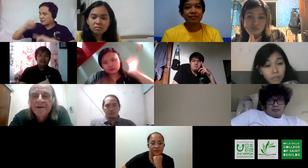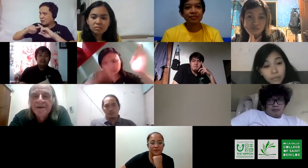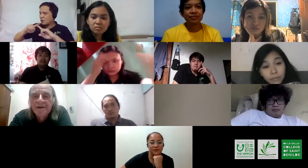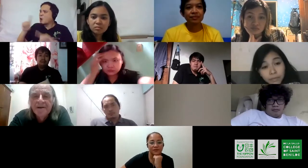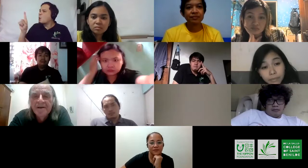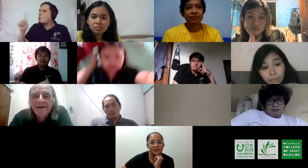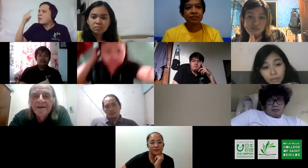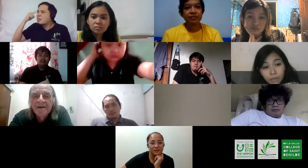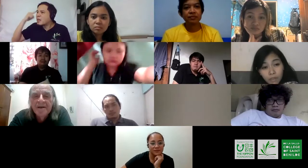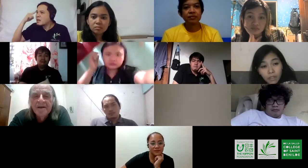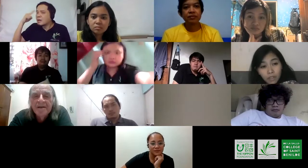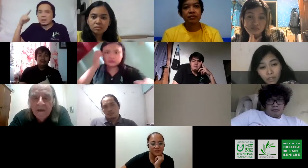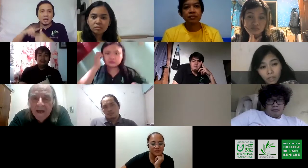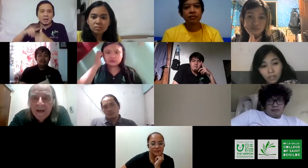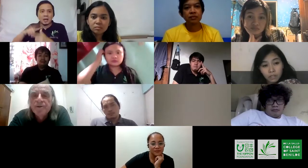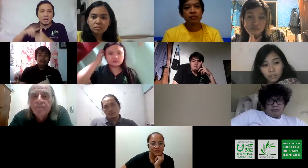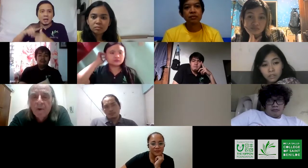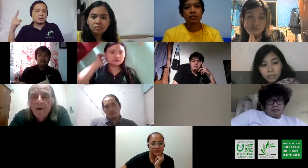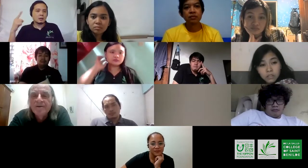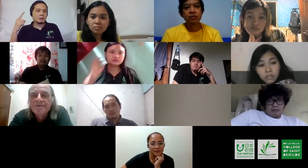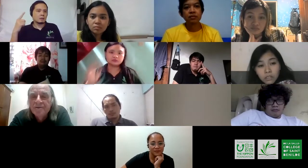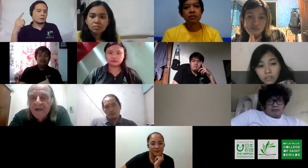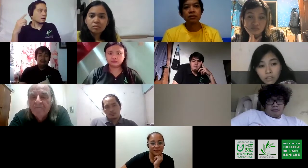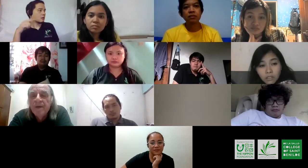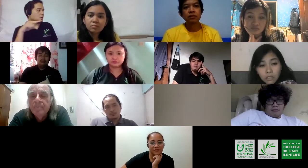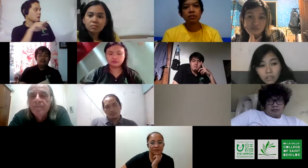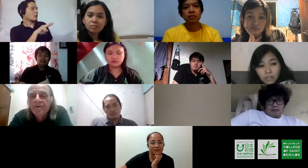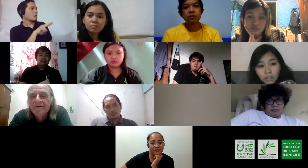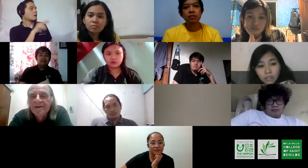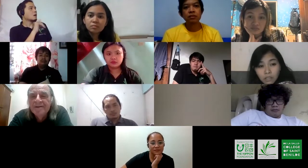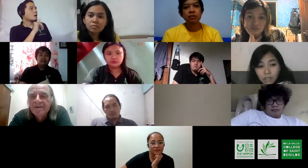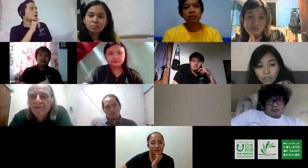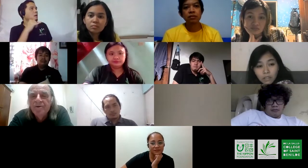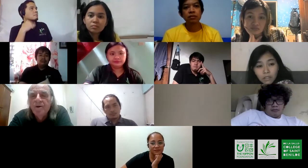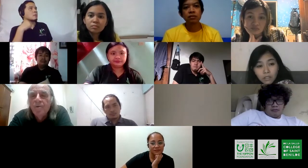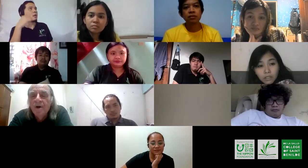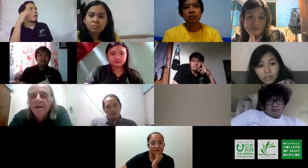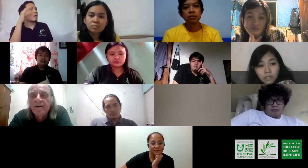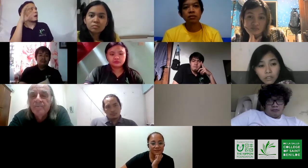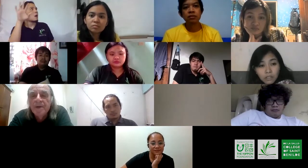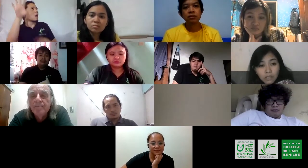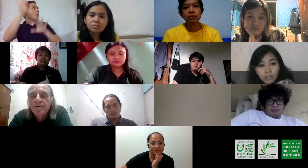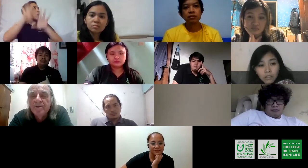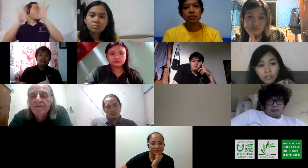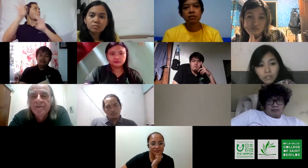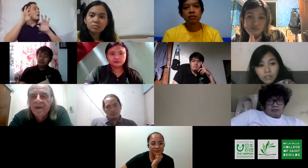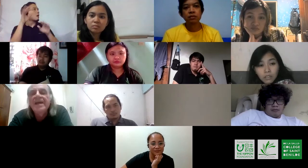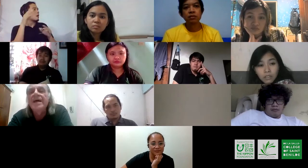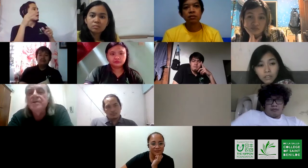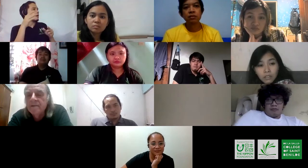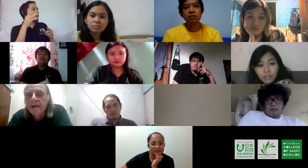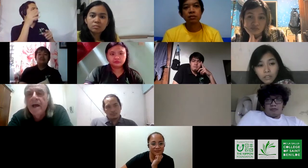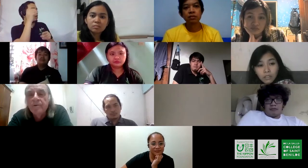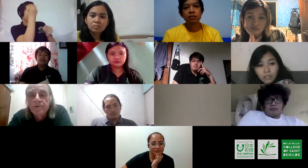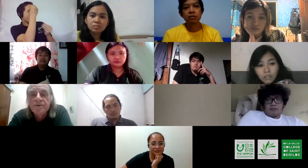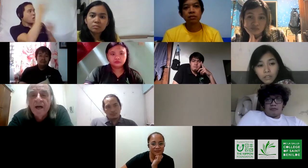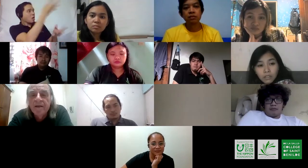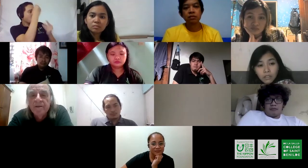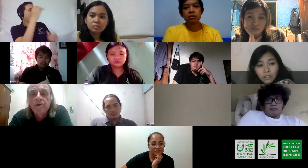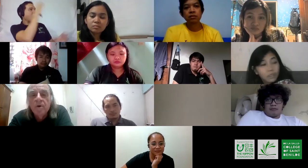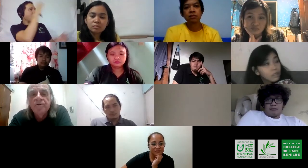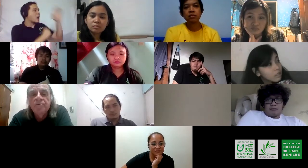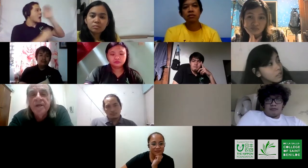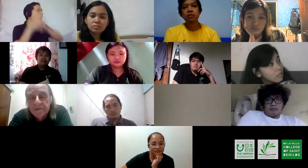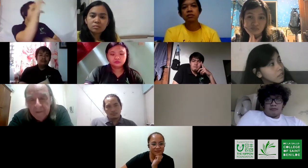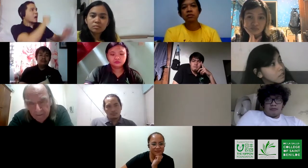language. The language belongs to deaf people. So you don't want hearing people to guess at how you sign